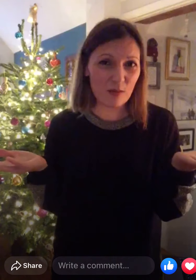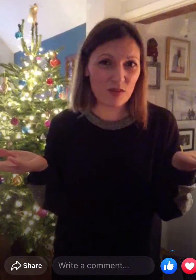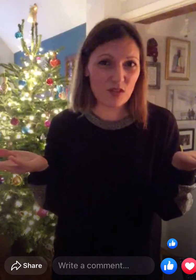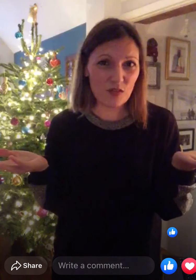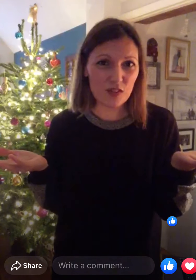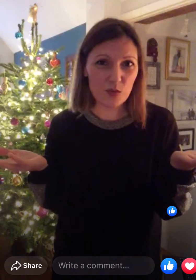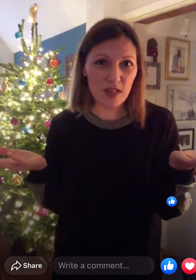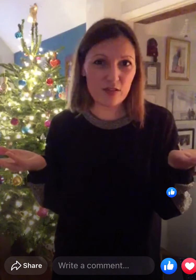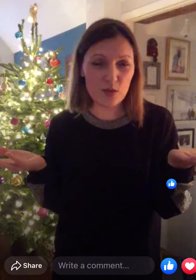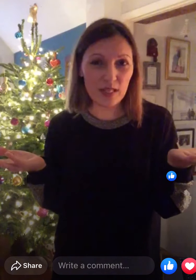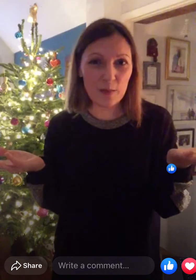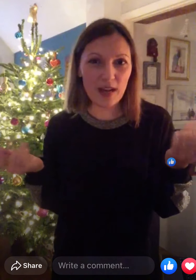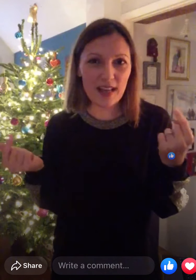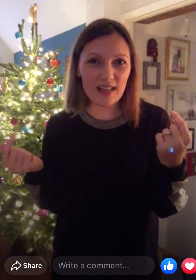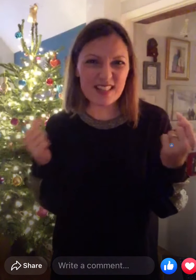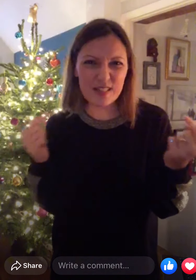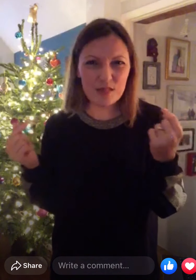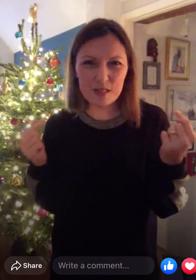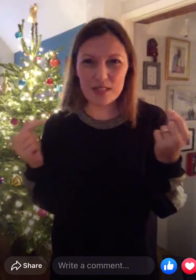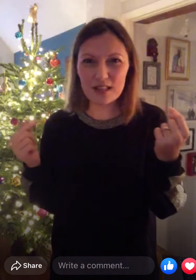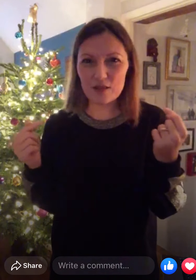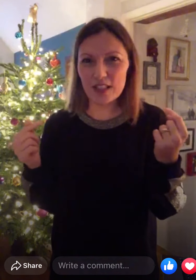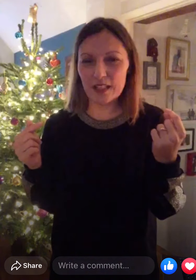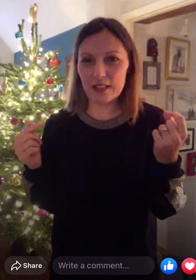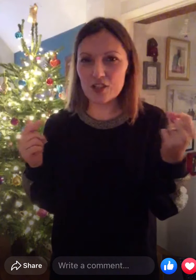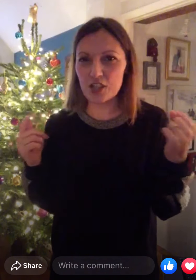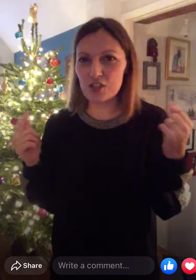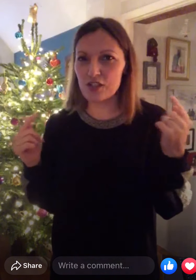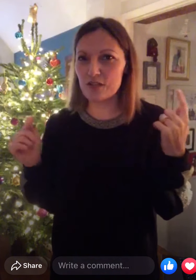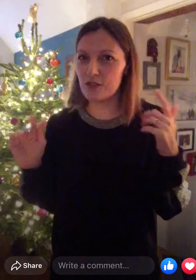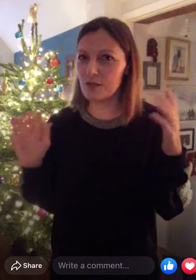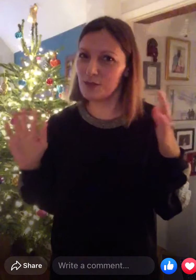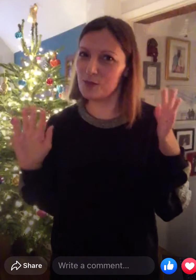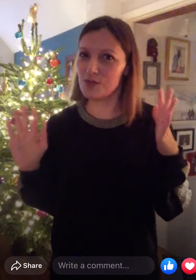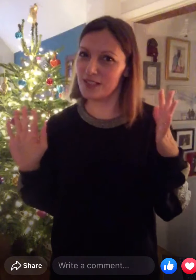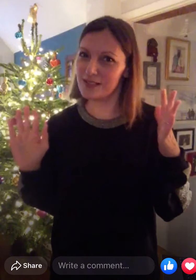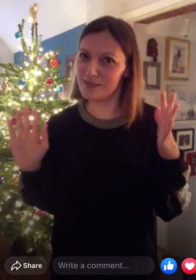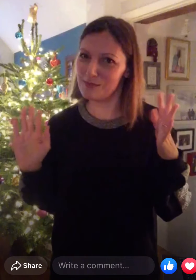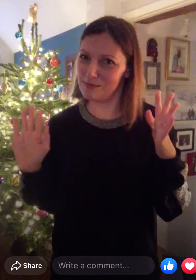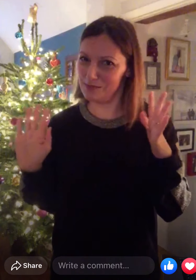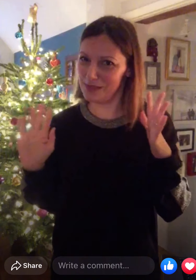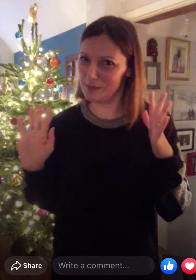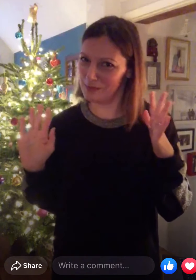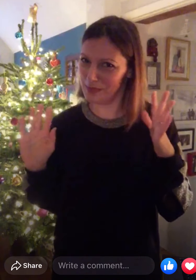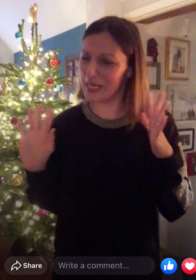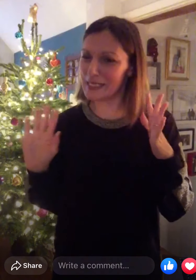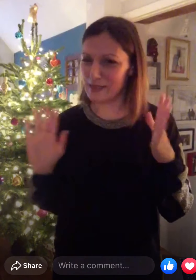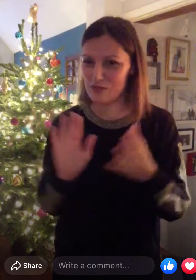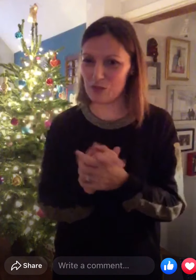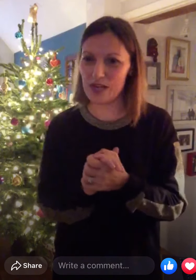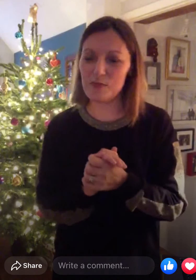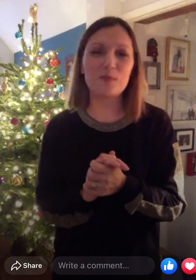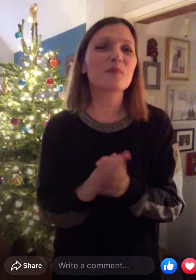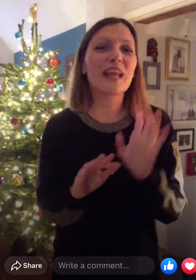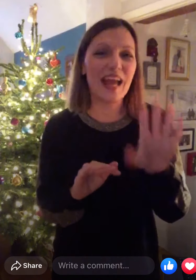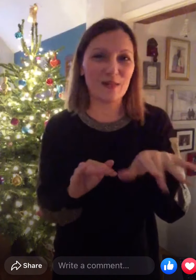most obvious way of doing it. I sometimes get the feeling. In church and stuff. That people sing it some. Some slightly different way. But anyway.